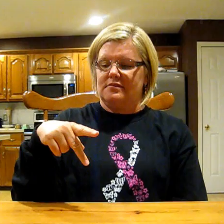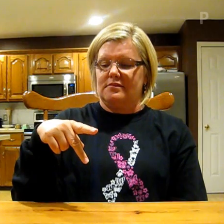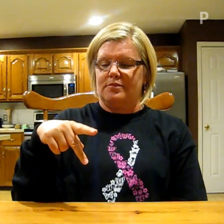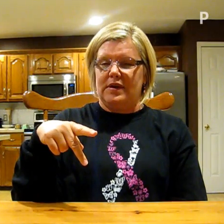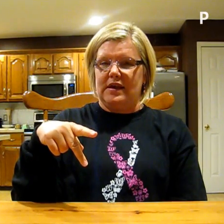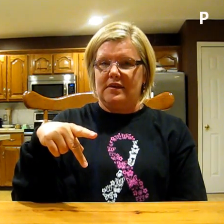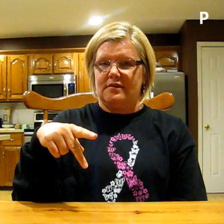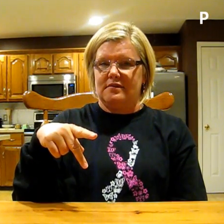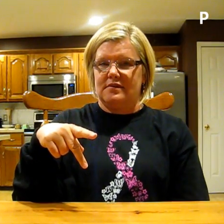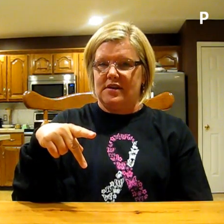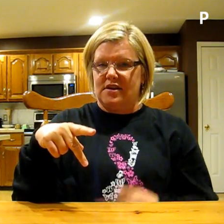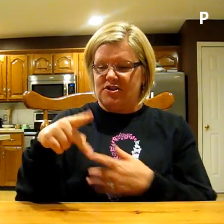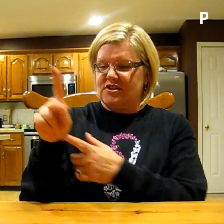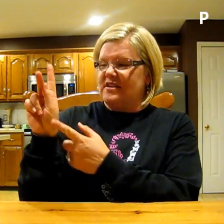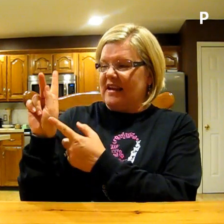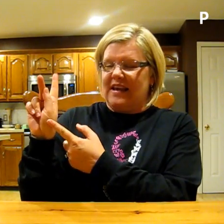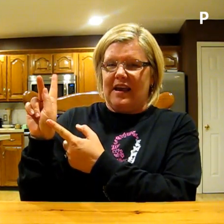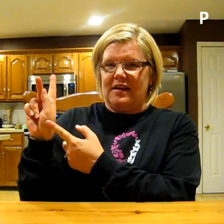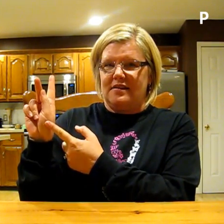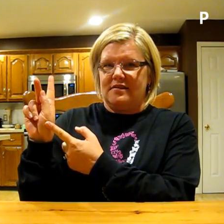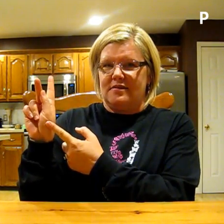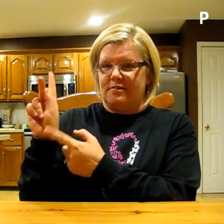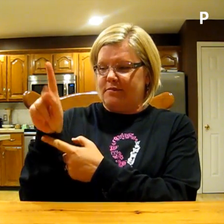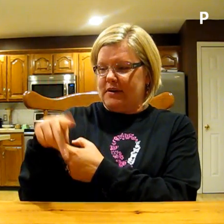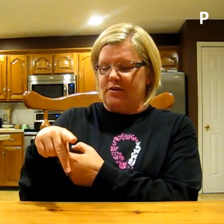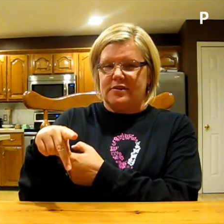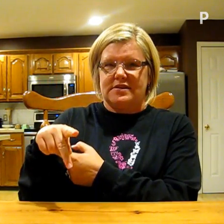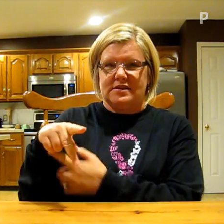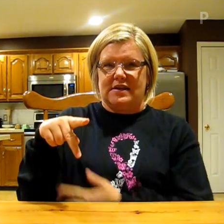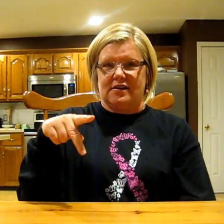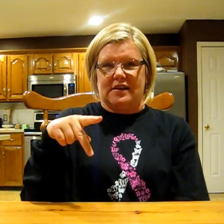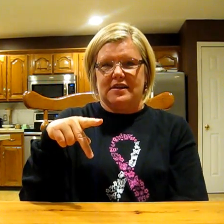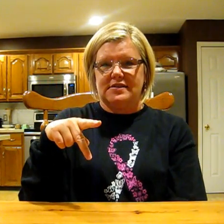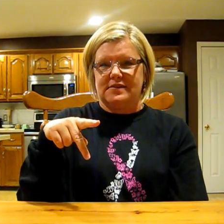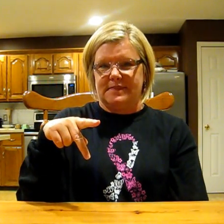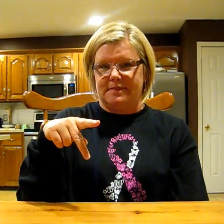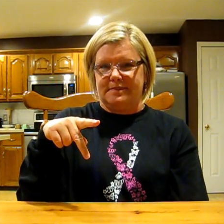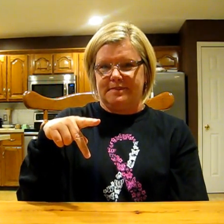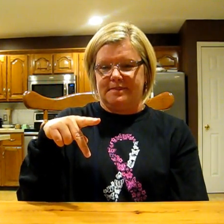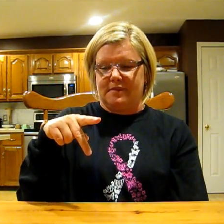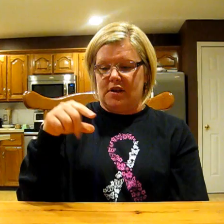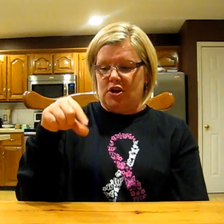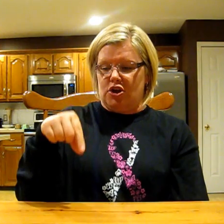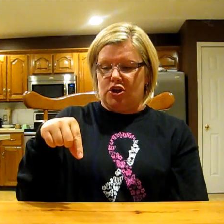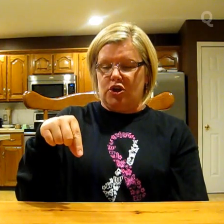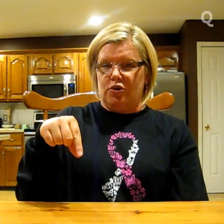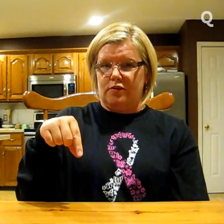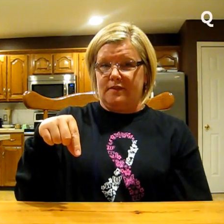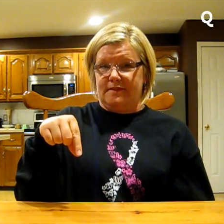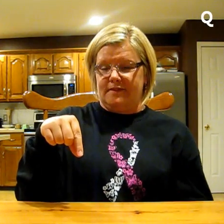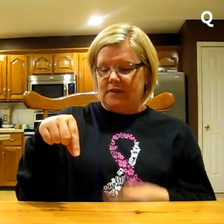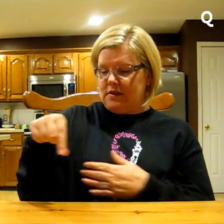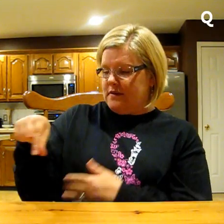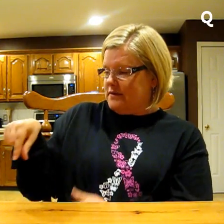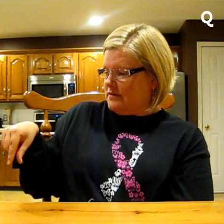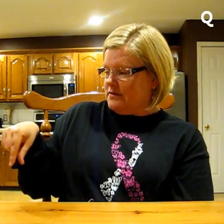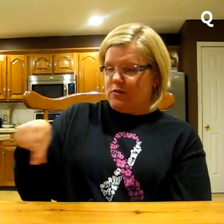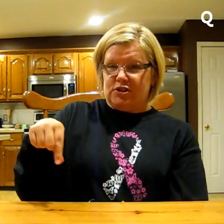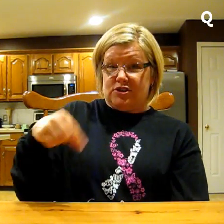P. Just like K, but your wrist is down like this. Q, which is just